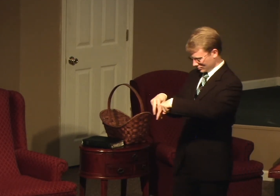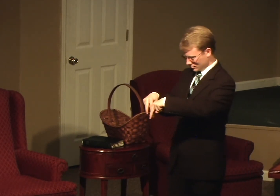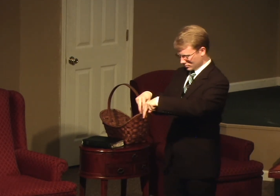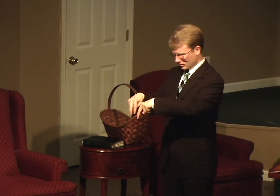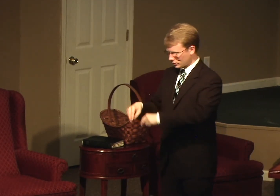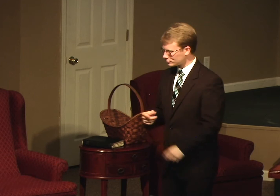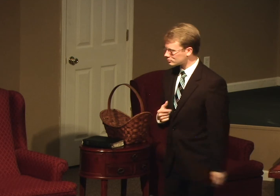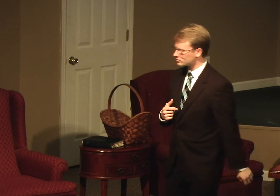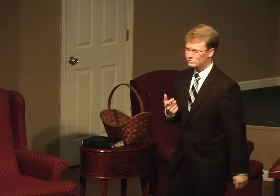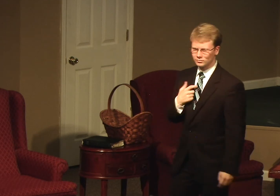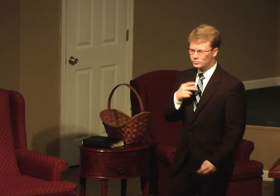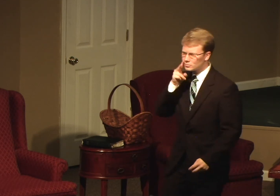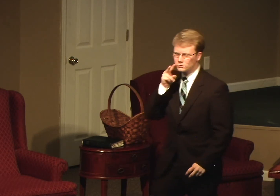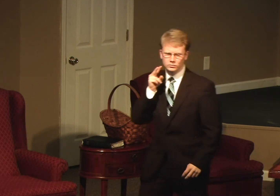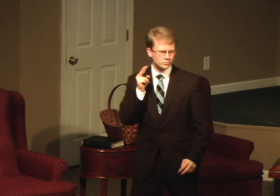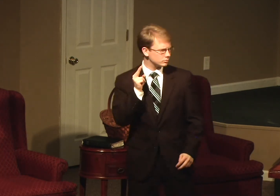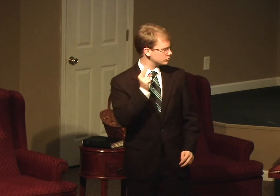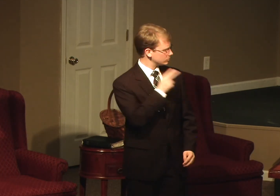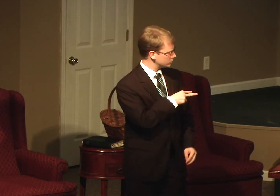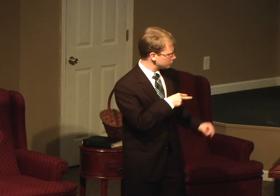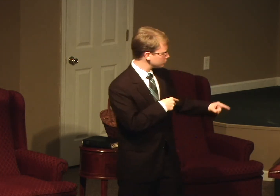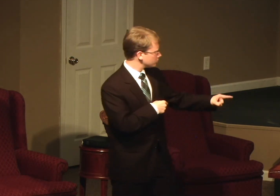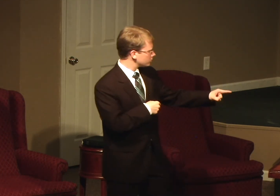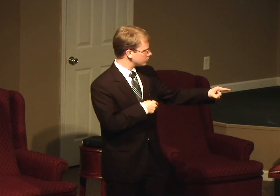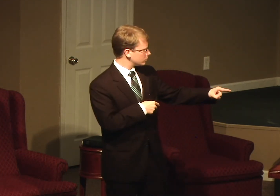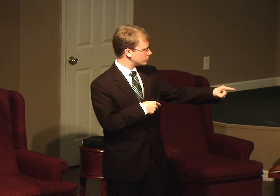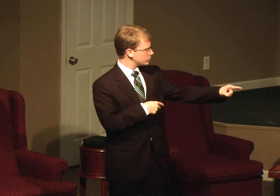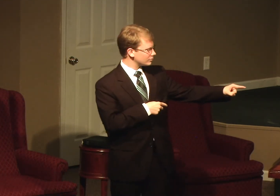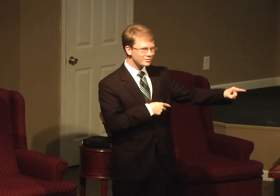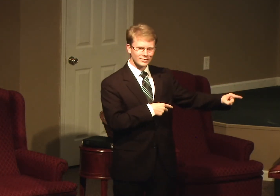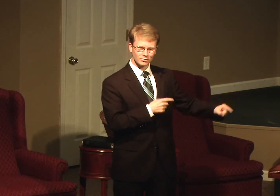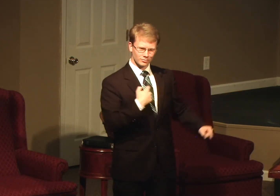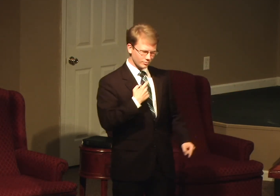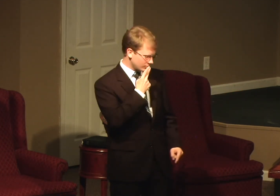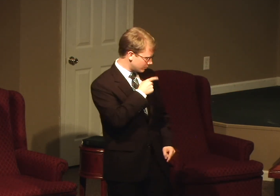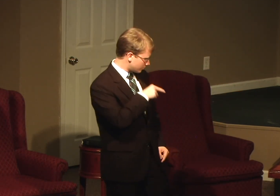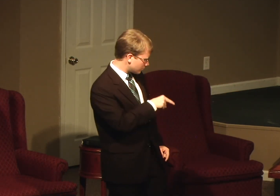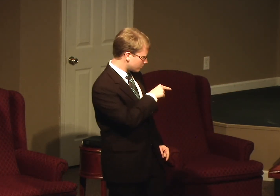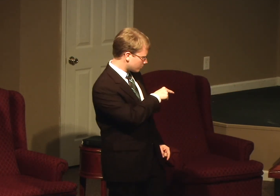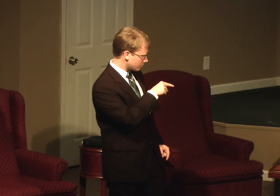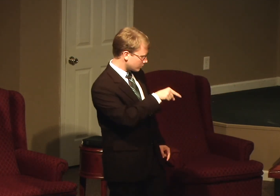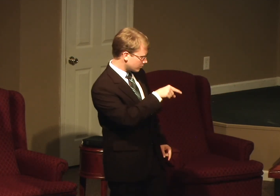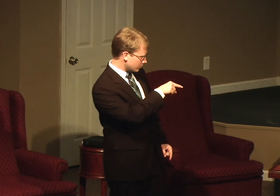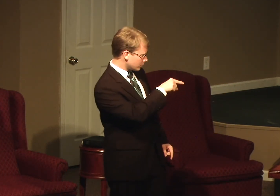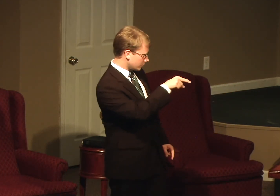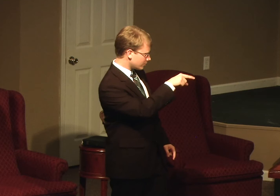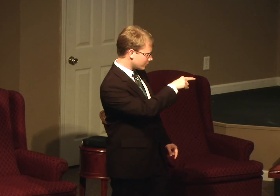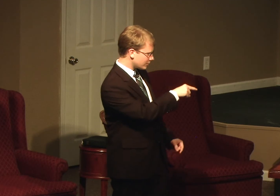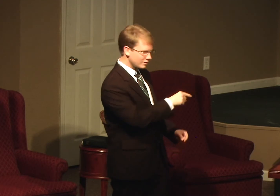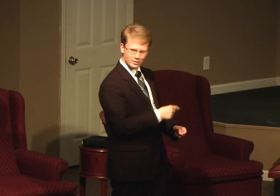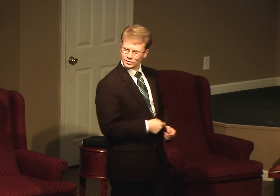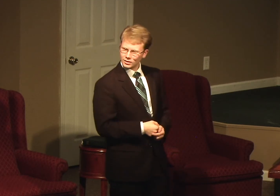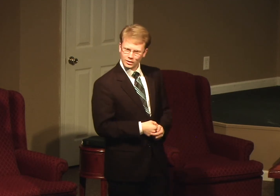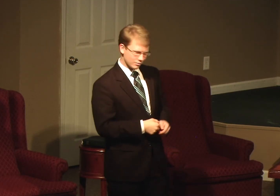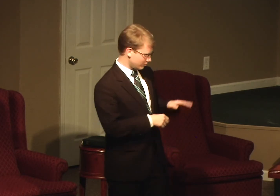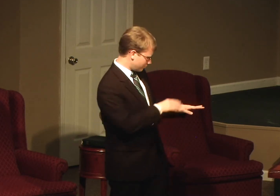The story of footprints. And then at some point you look back and you see, wait a minute, two footprints,